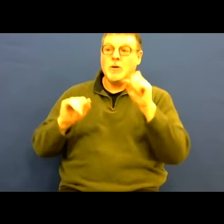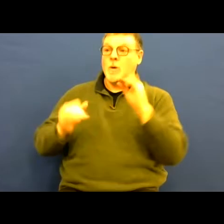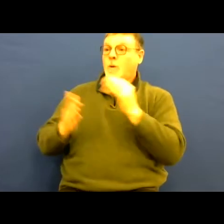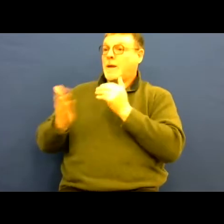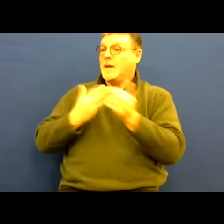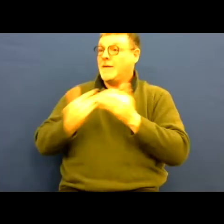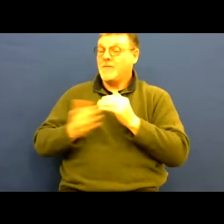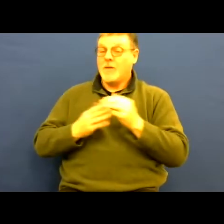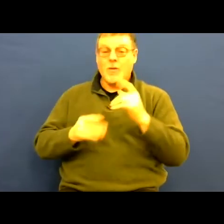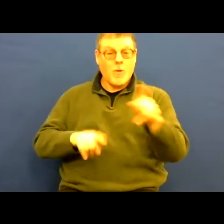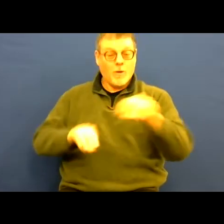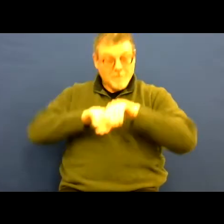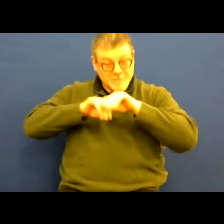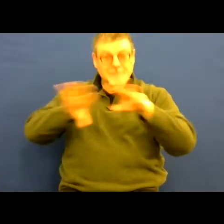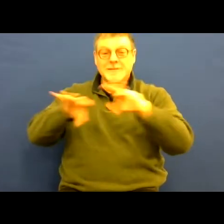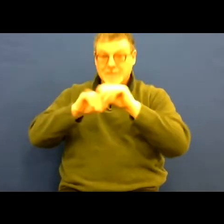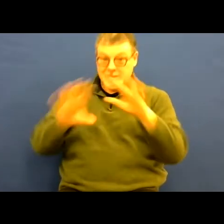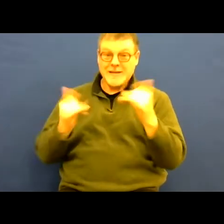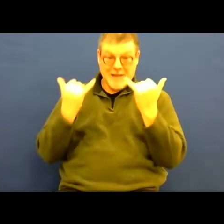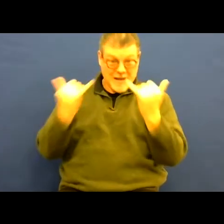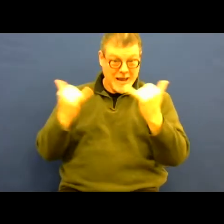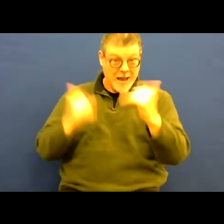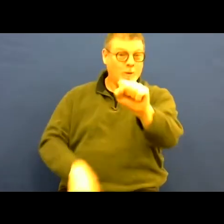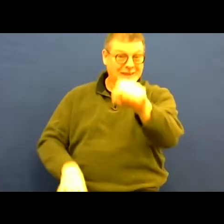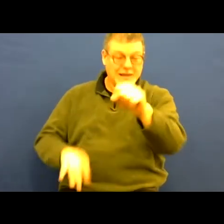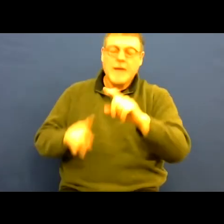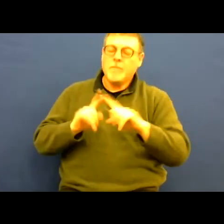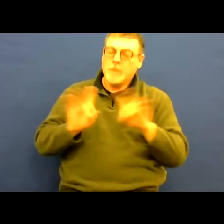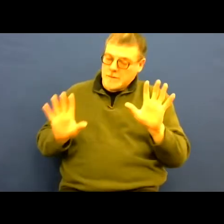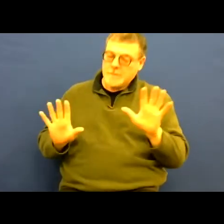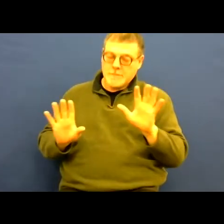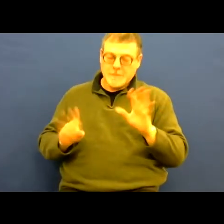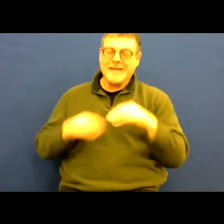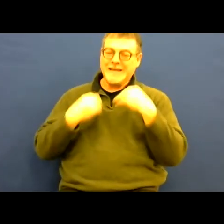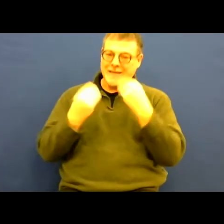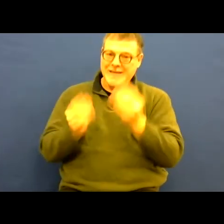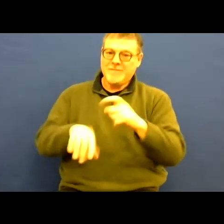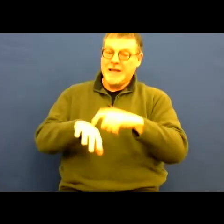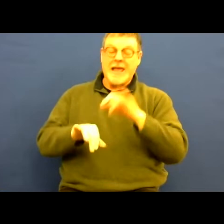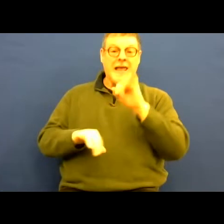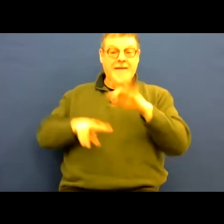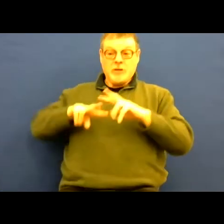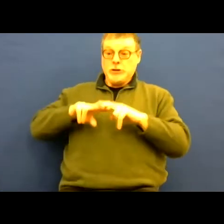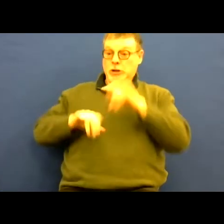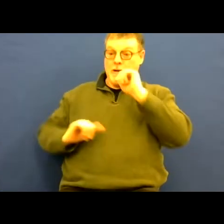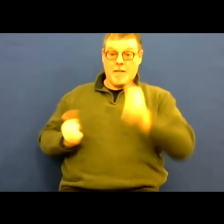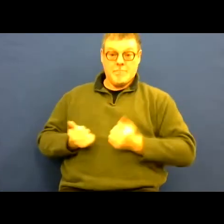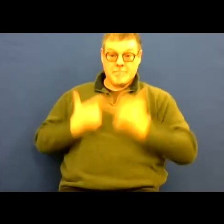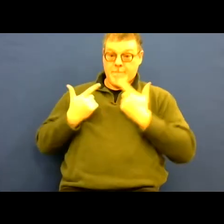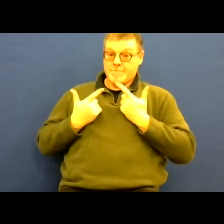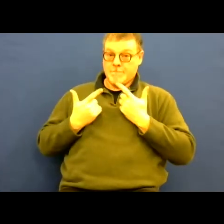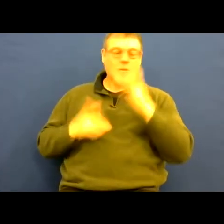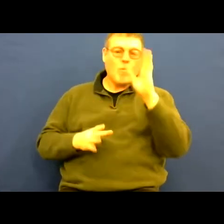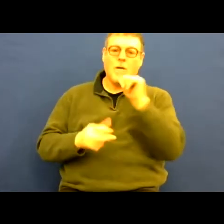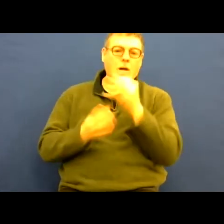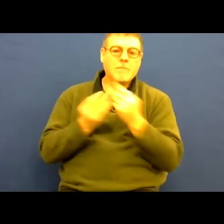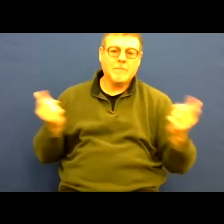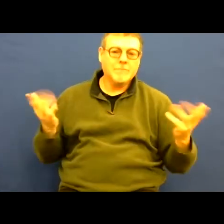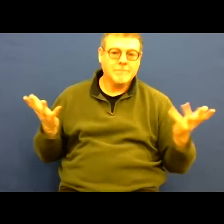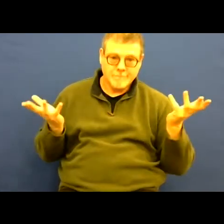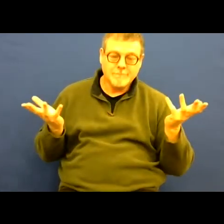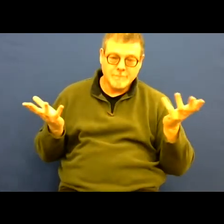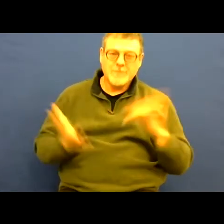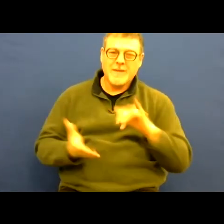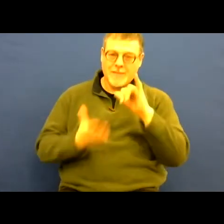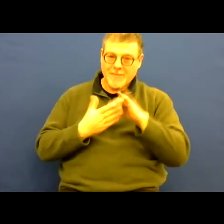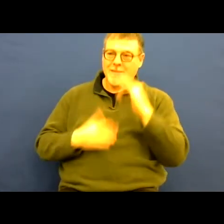there hammering the roads, if the salt isn't activated, it's not going to melt the road. So